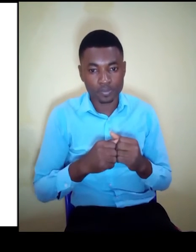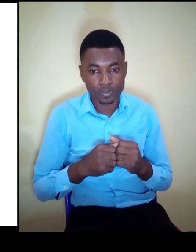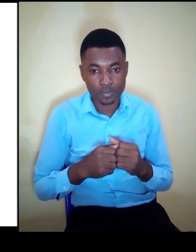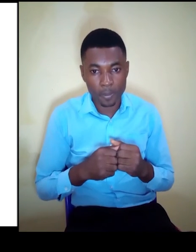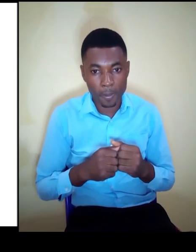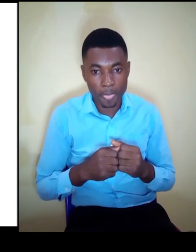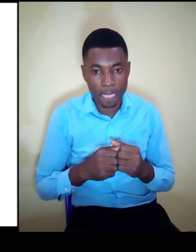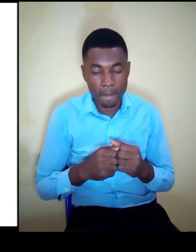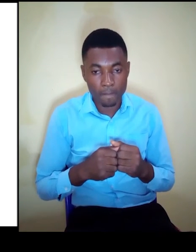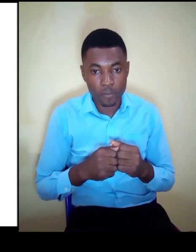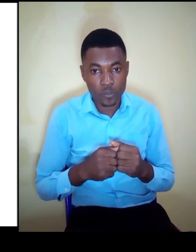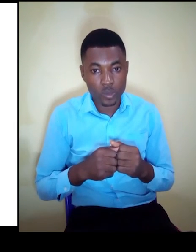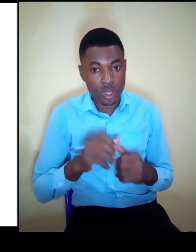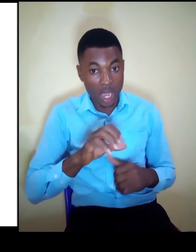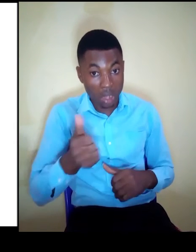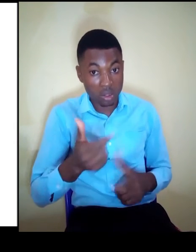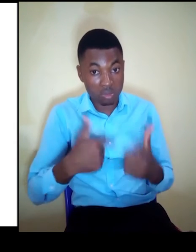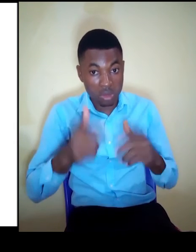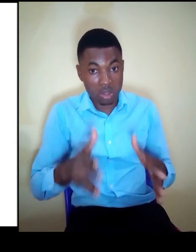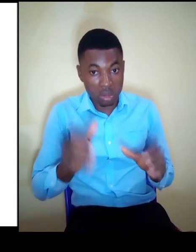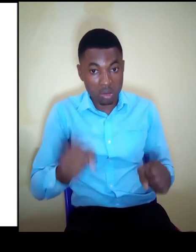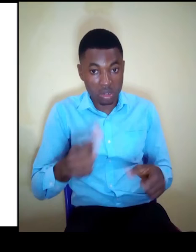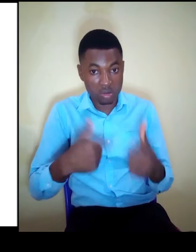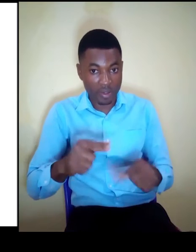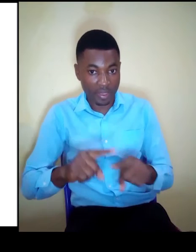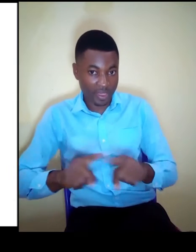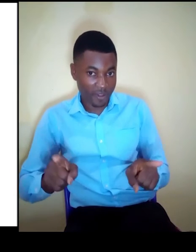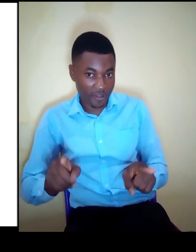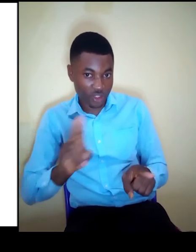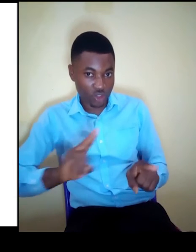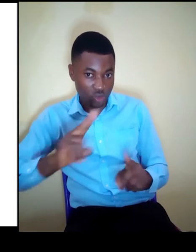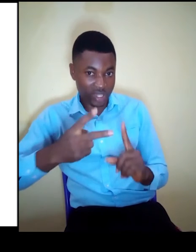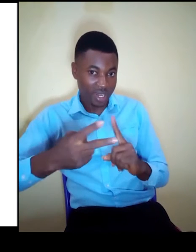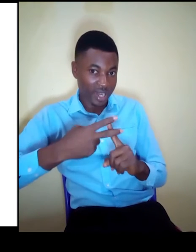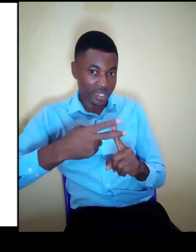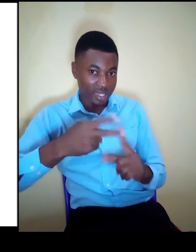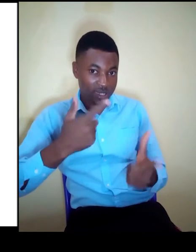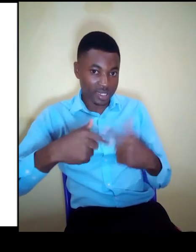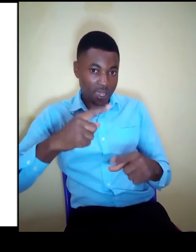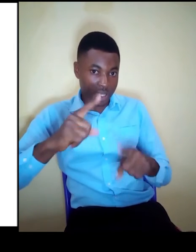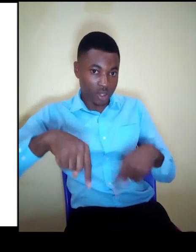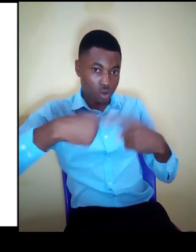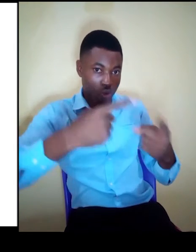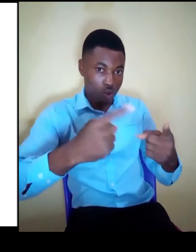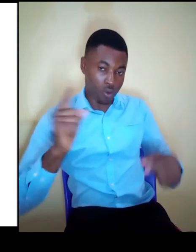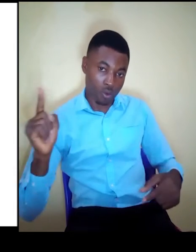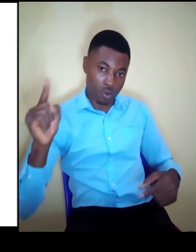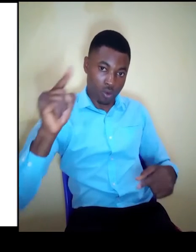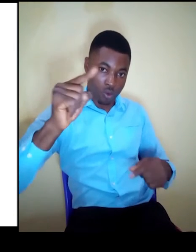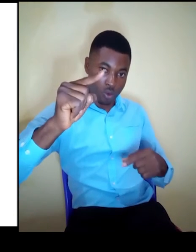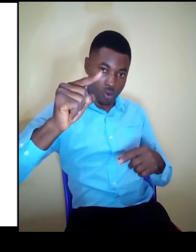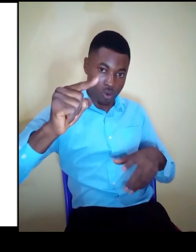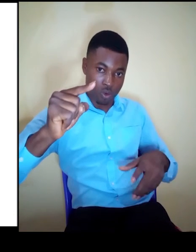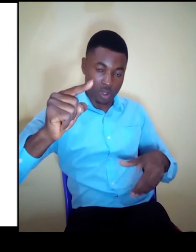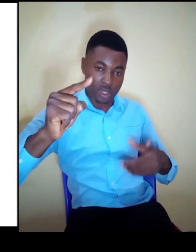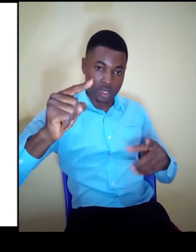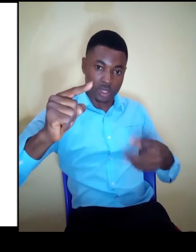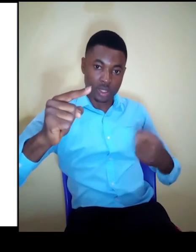to use the lexical sign go and the handling of the handling bars of the bicycle. So you could see